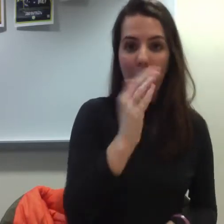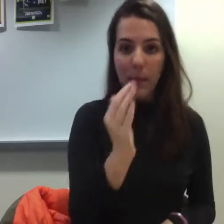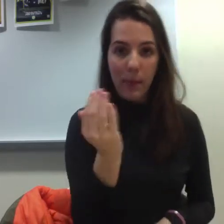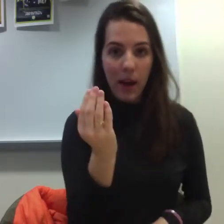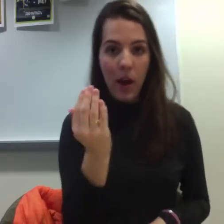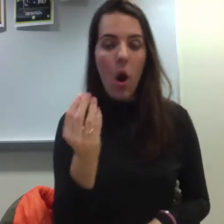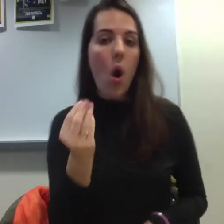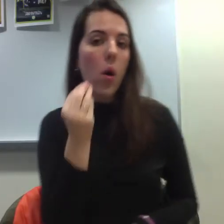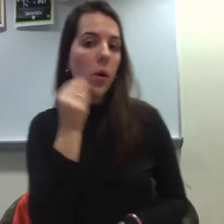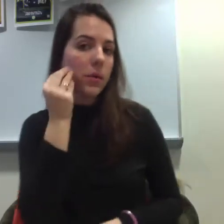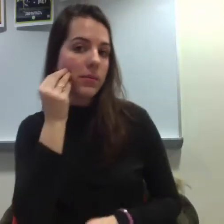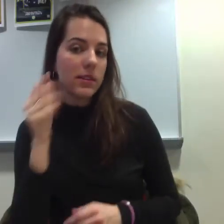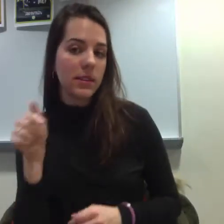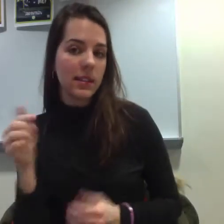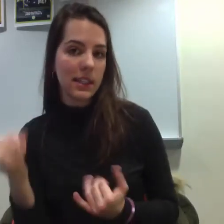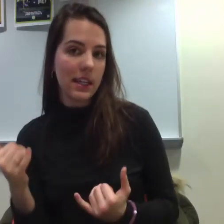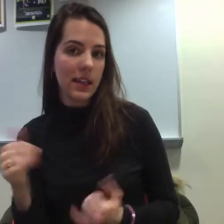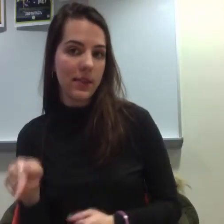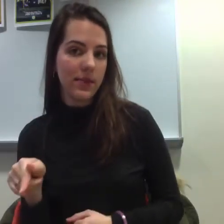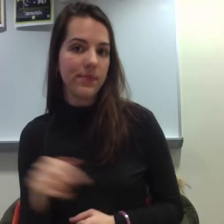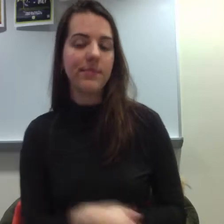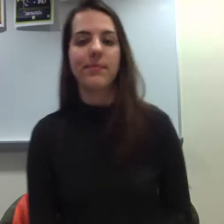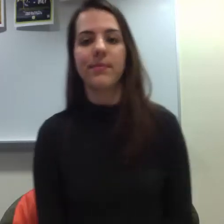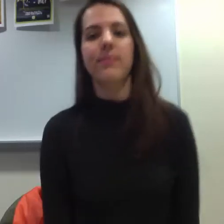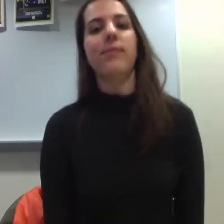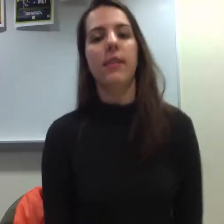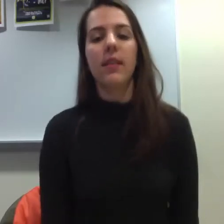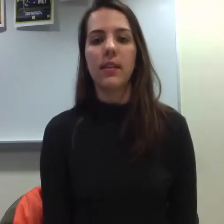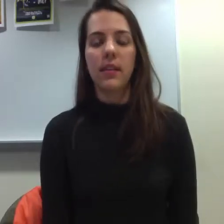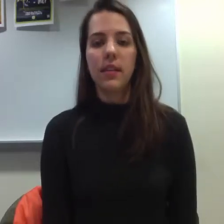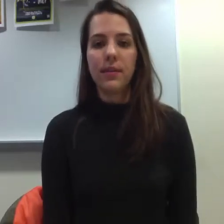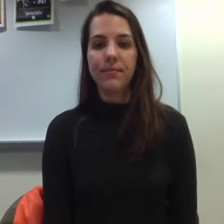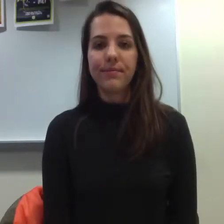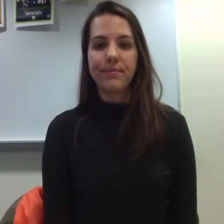First of all, the kitchen itself had no electricity.